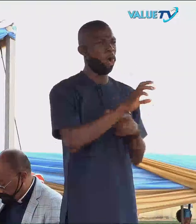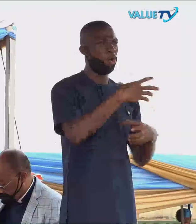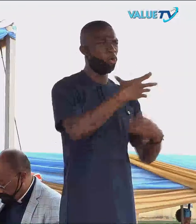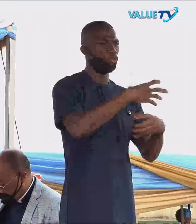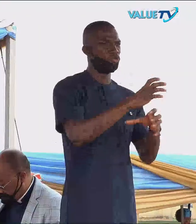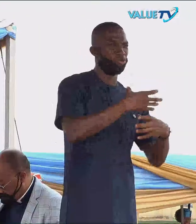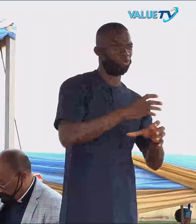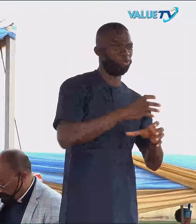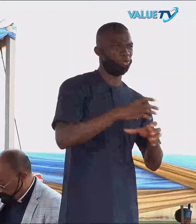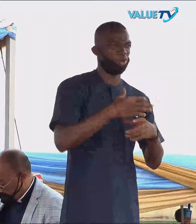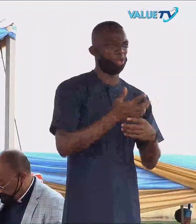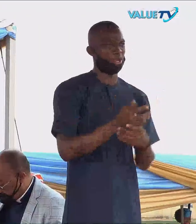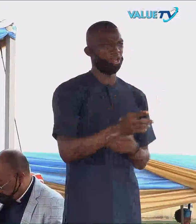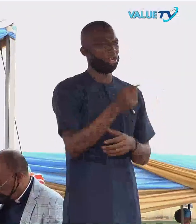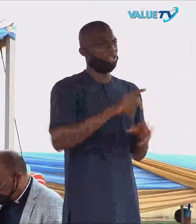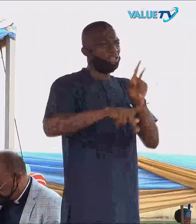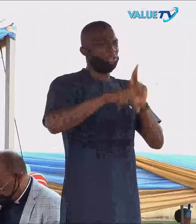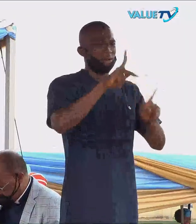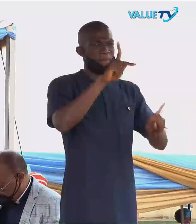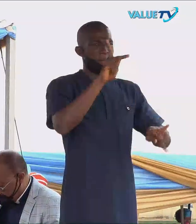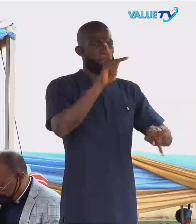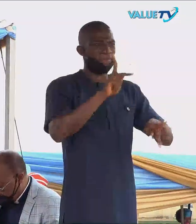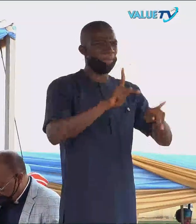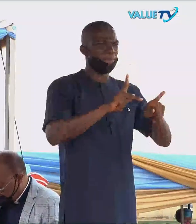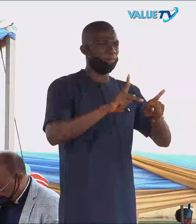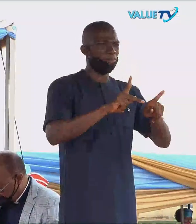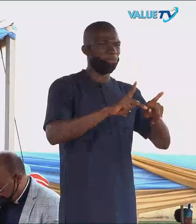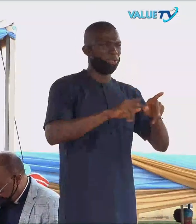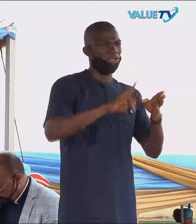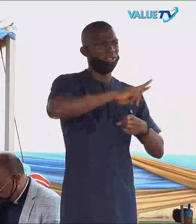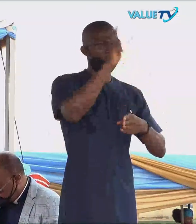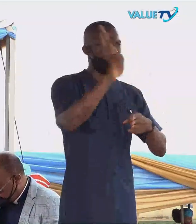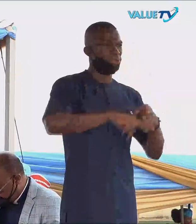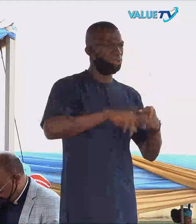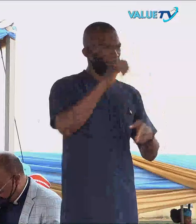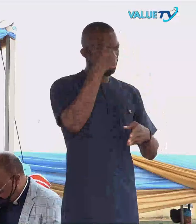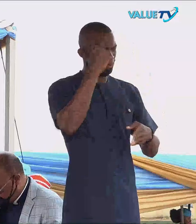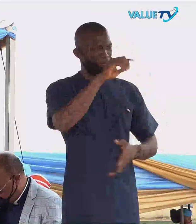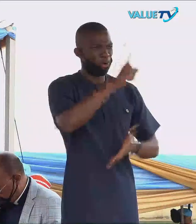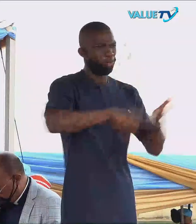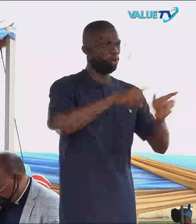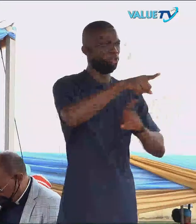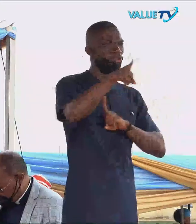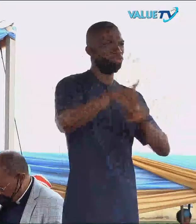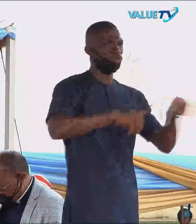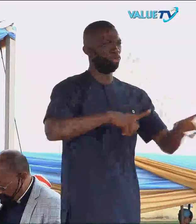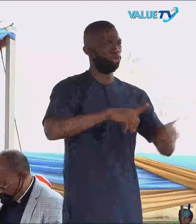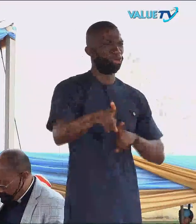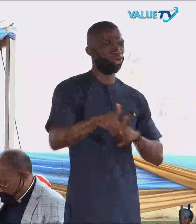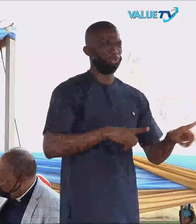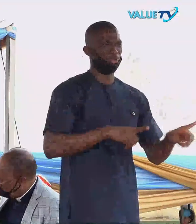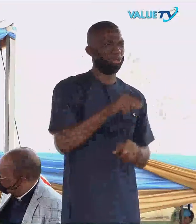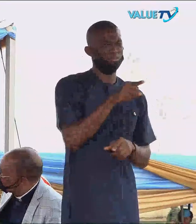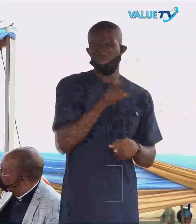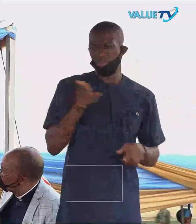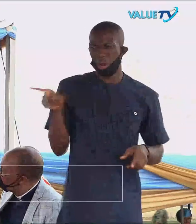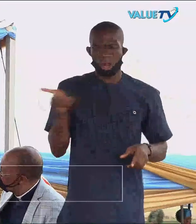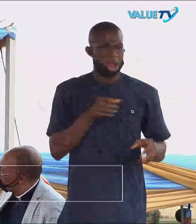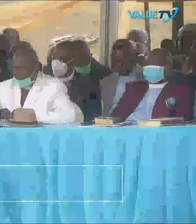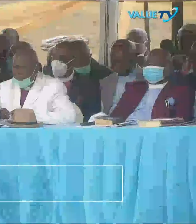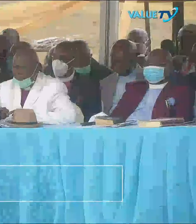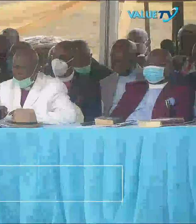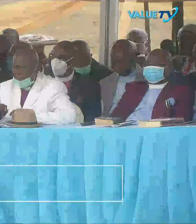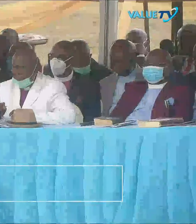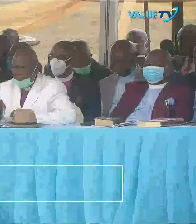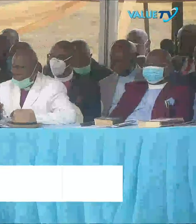A person's self of reserving resolve or determination. I describe purpose as